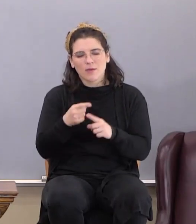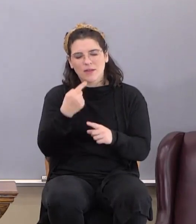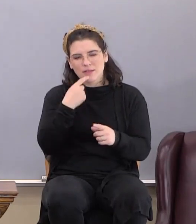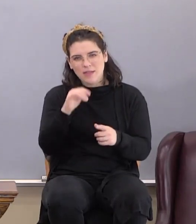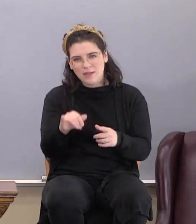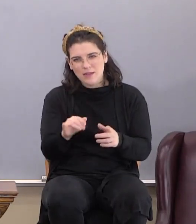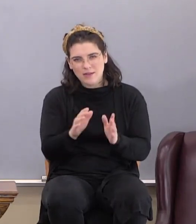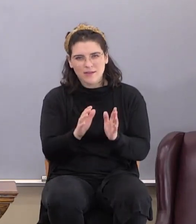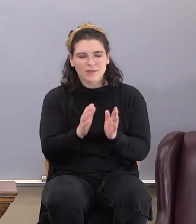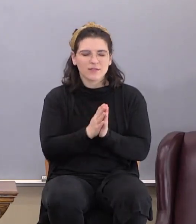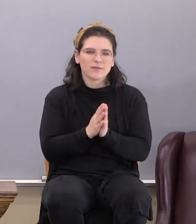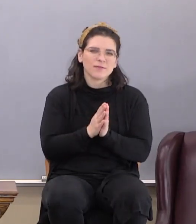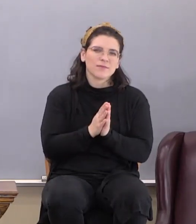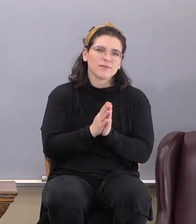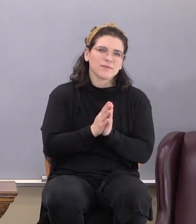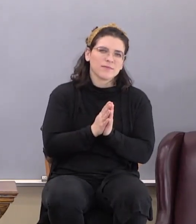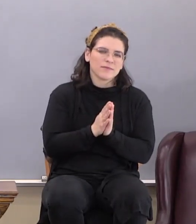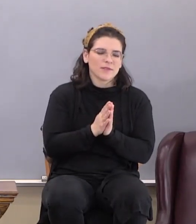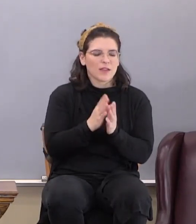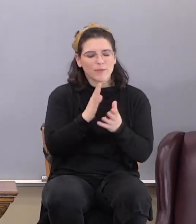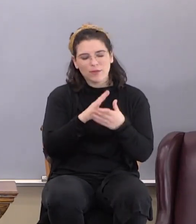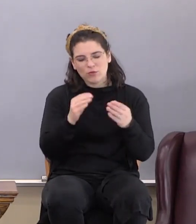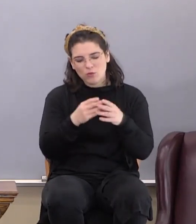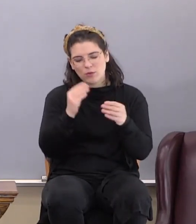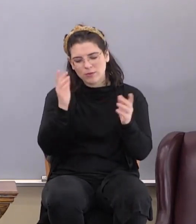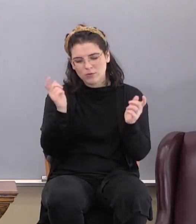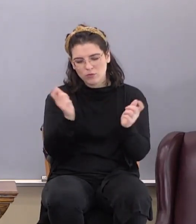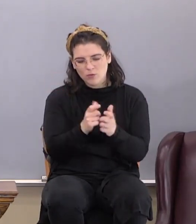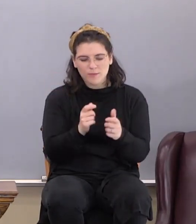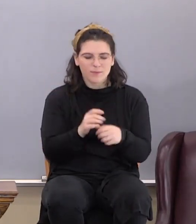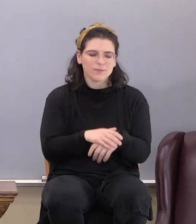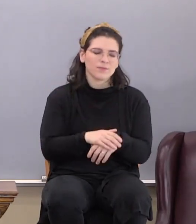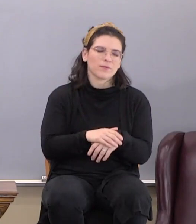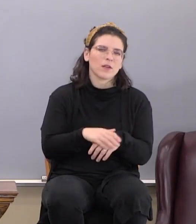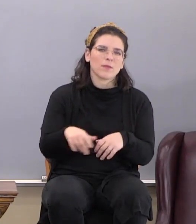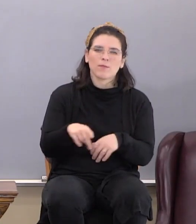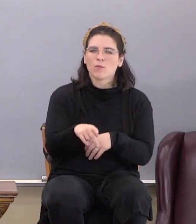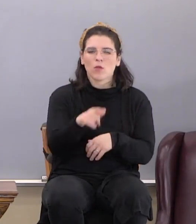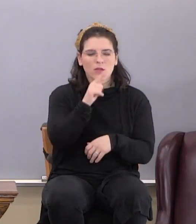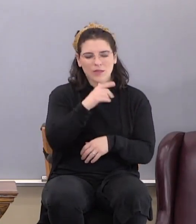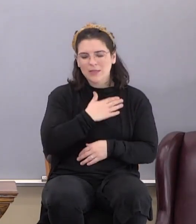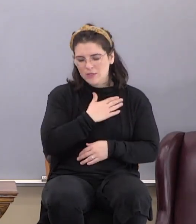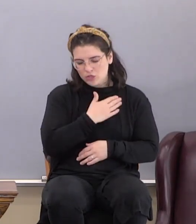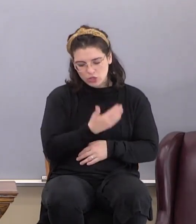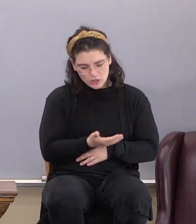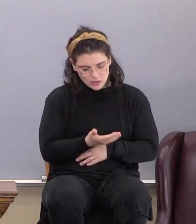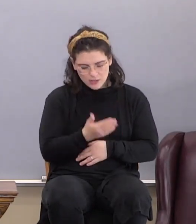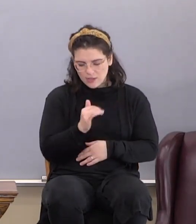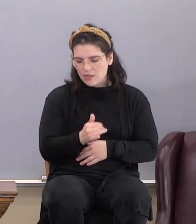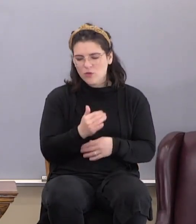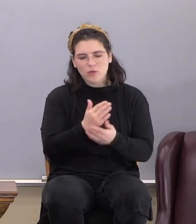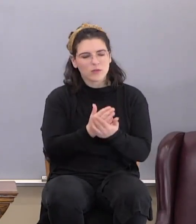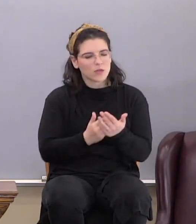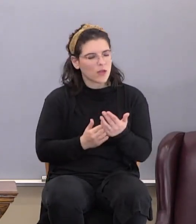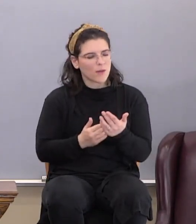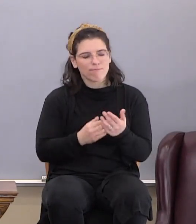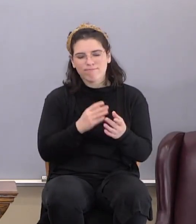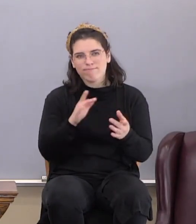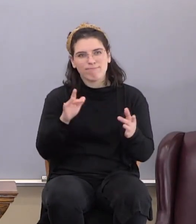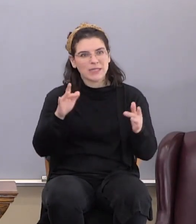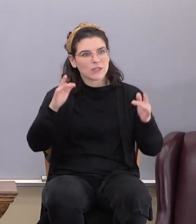right? So long story short, listen, Paul is not suggesting that there is some